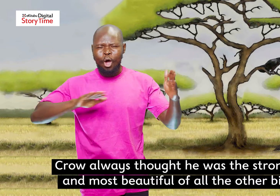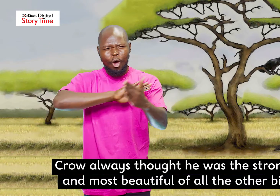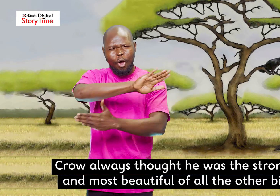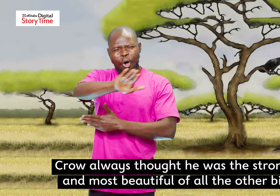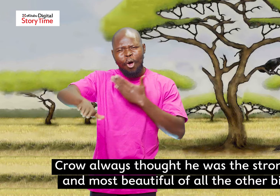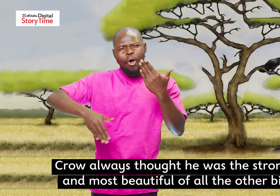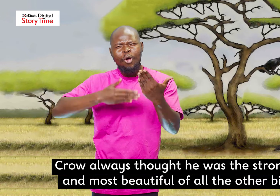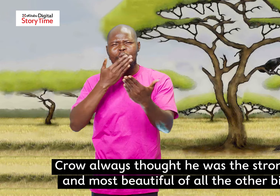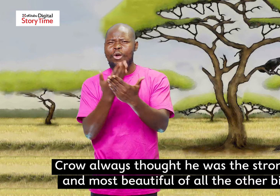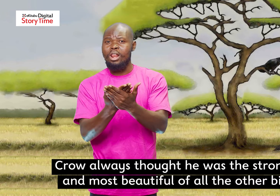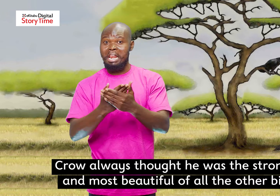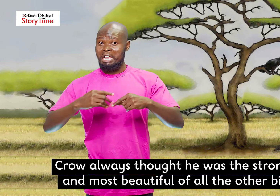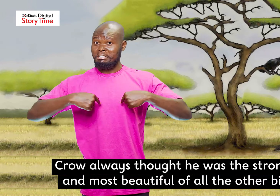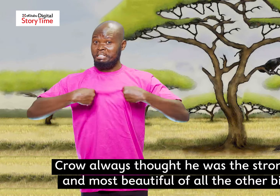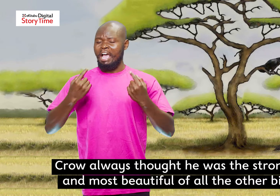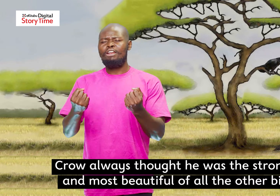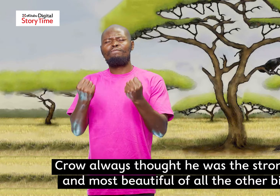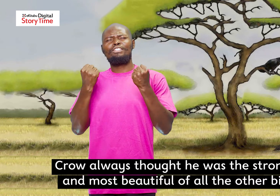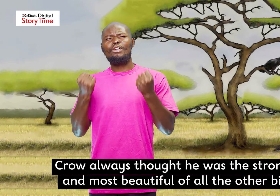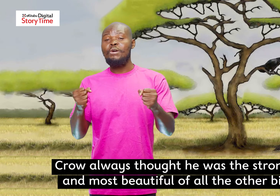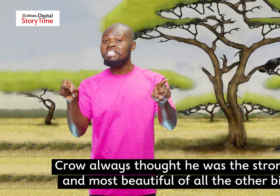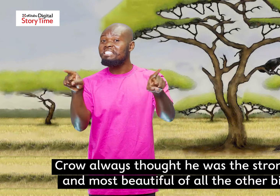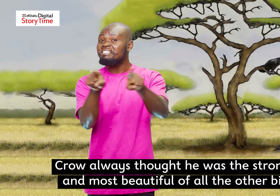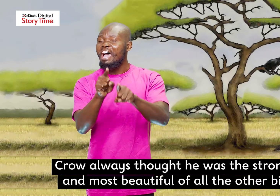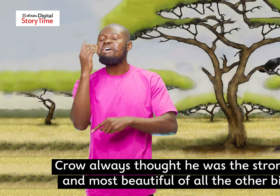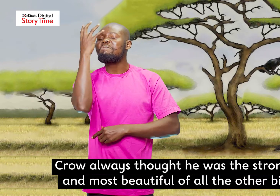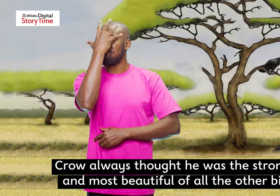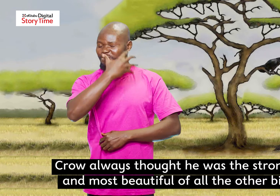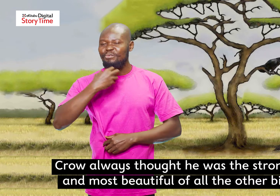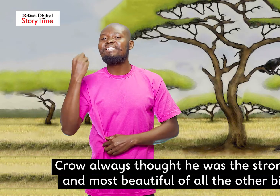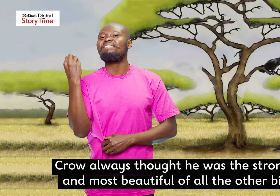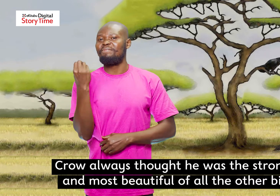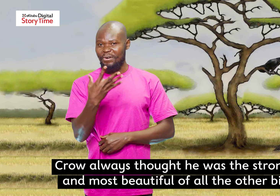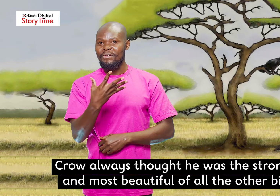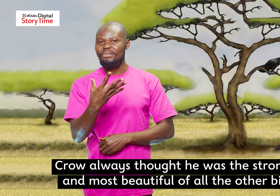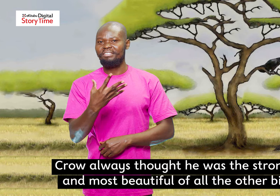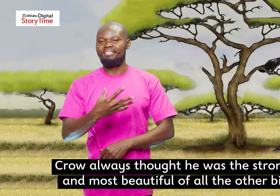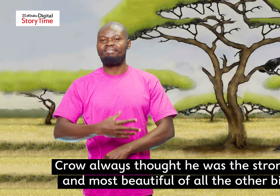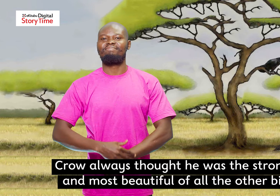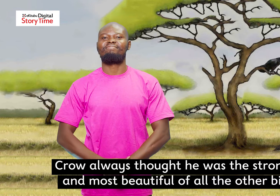Crow always thought he was the strongest and most beautiful of all the other birds.